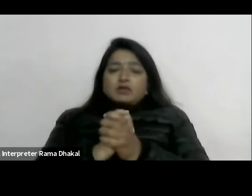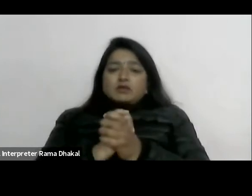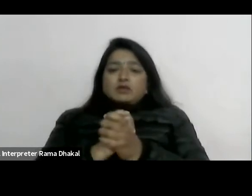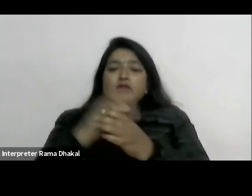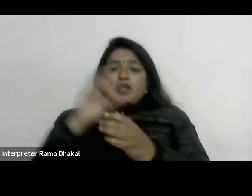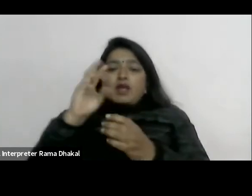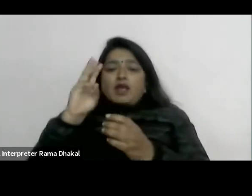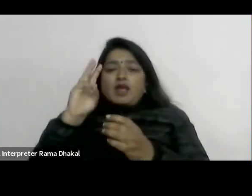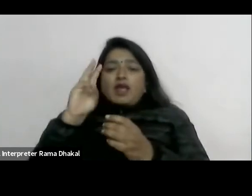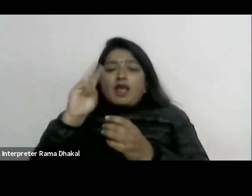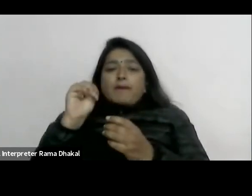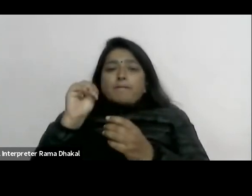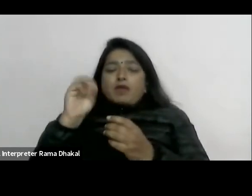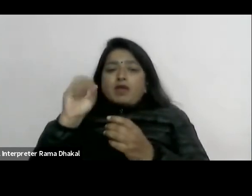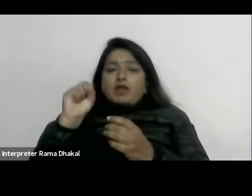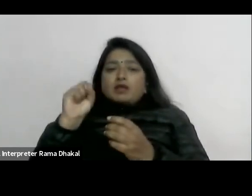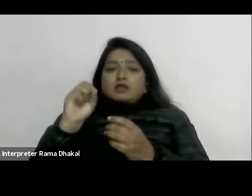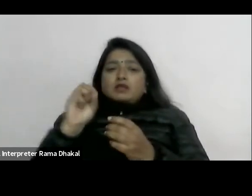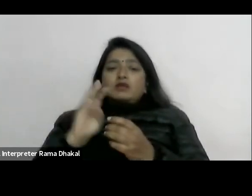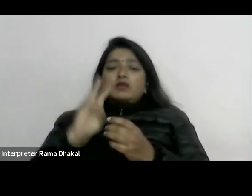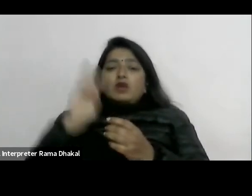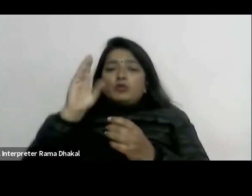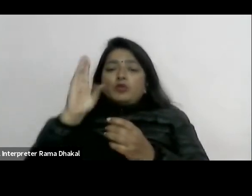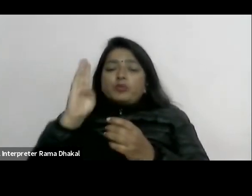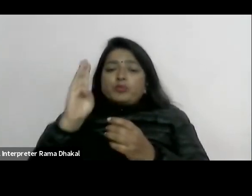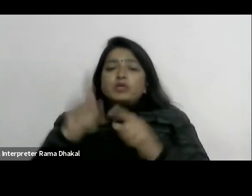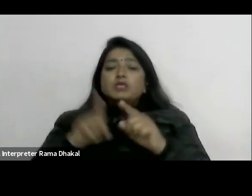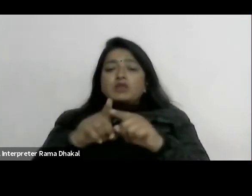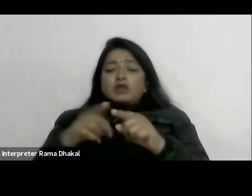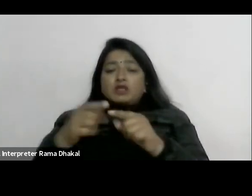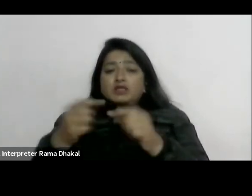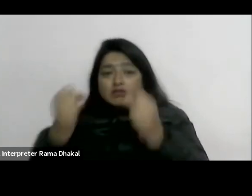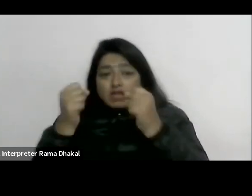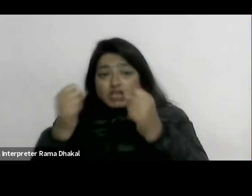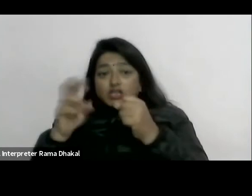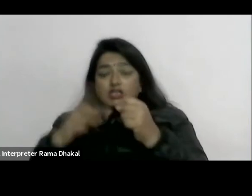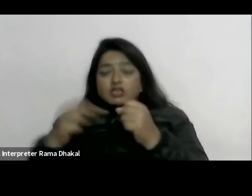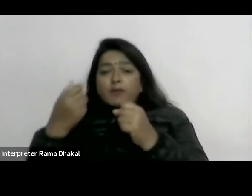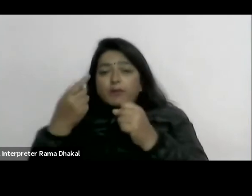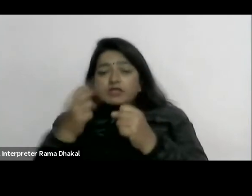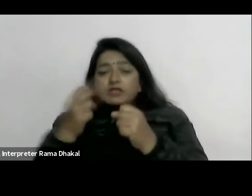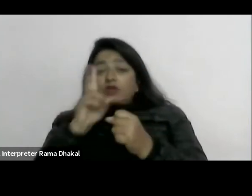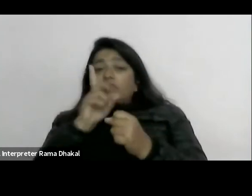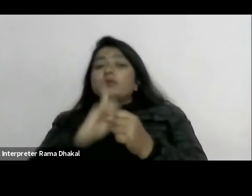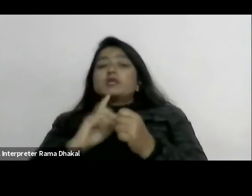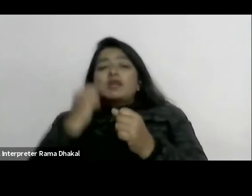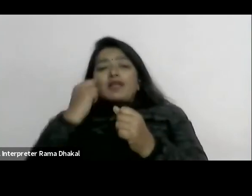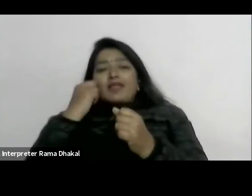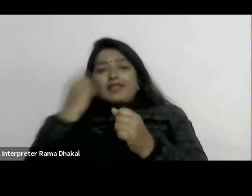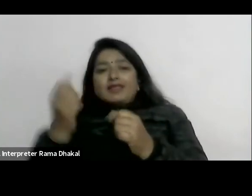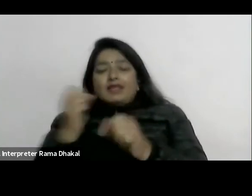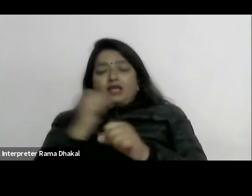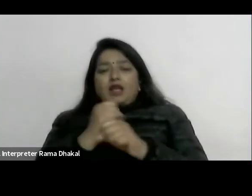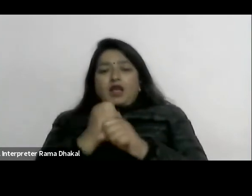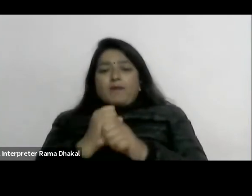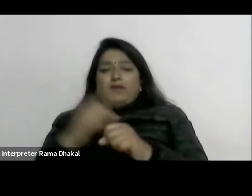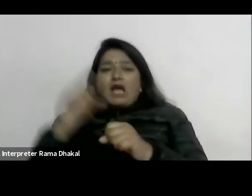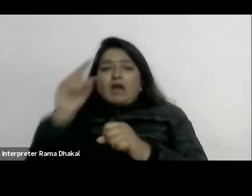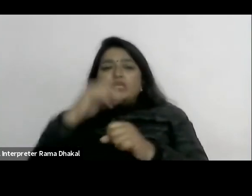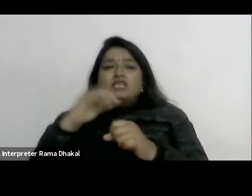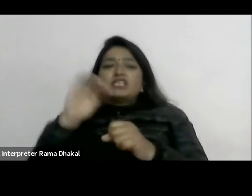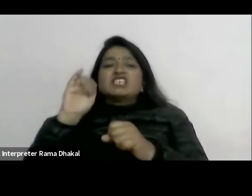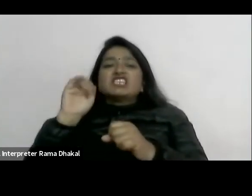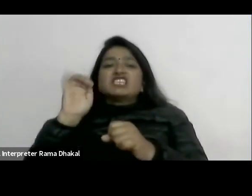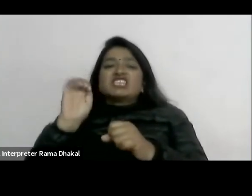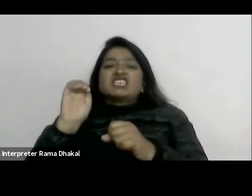NSWP, invested a great deal of time, energy, and money over the last 2 years, engaging with the CEDAW committee on GR